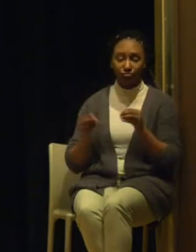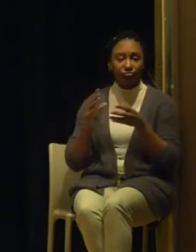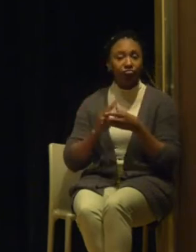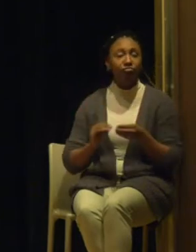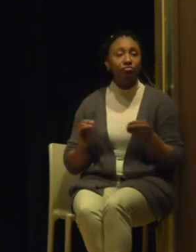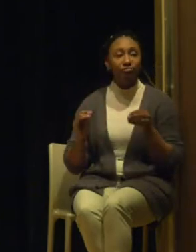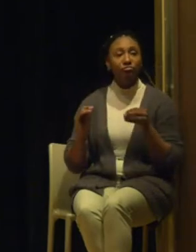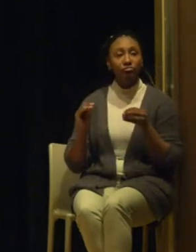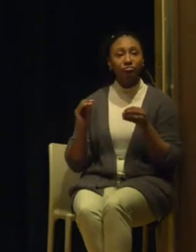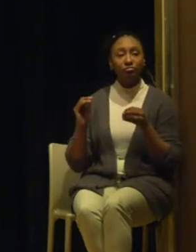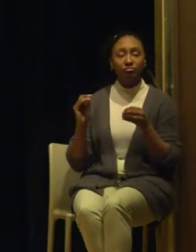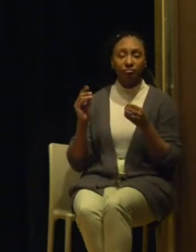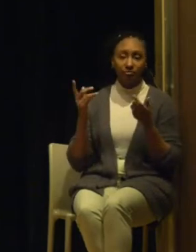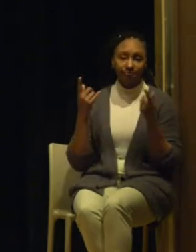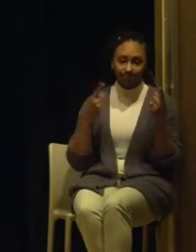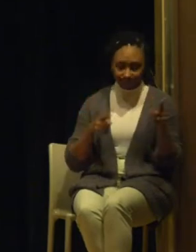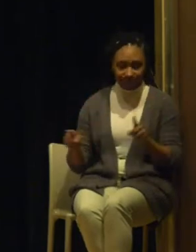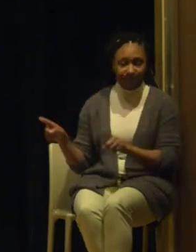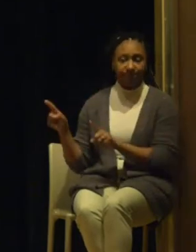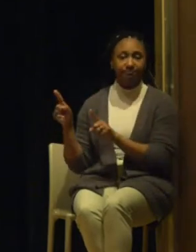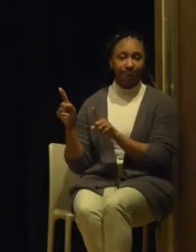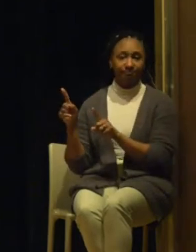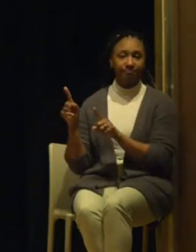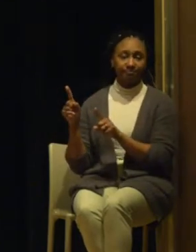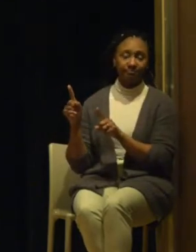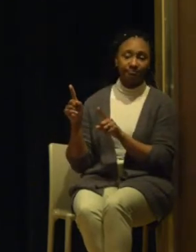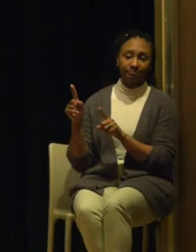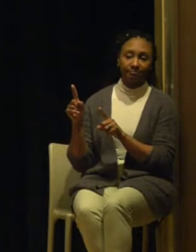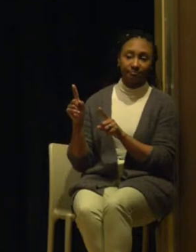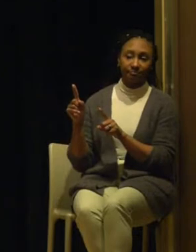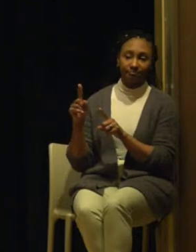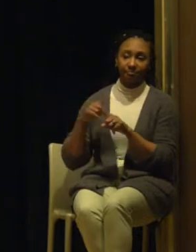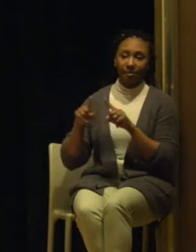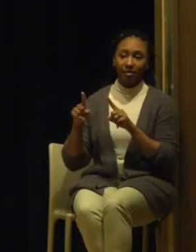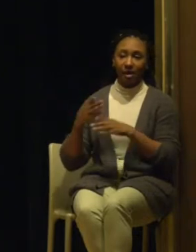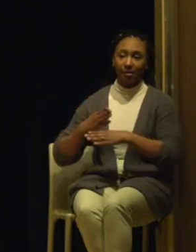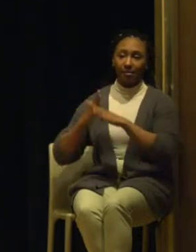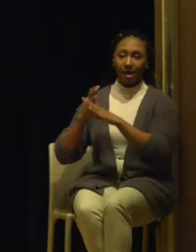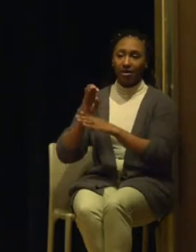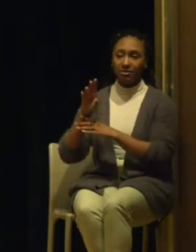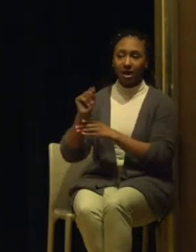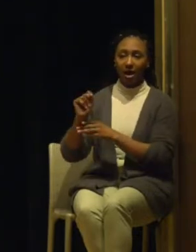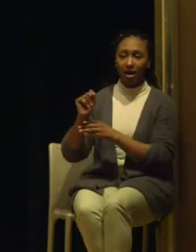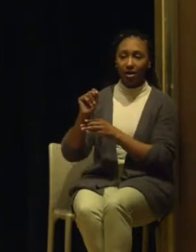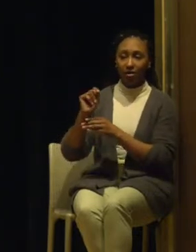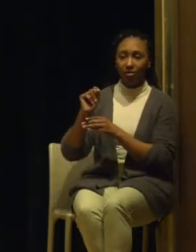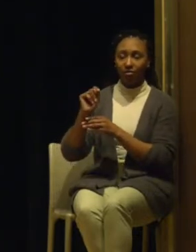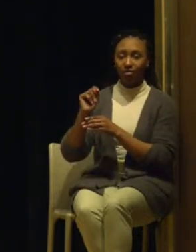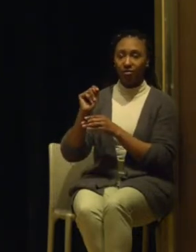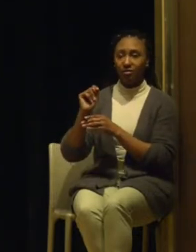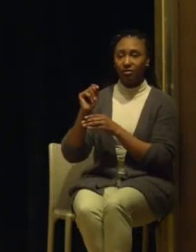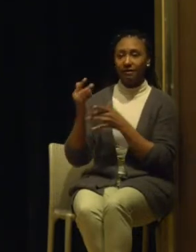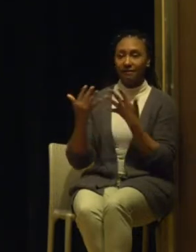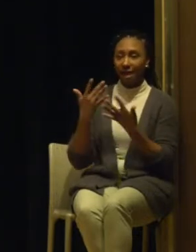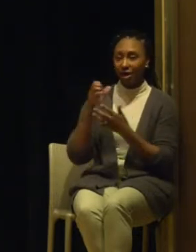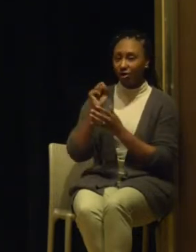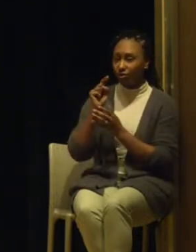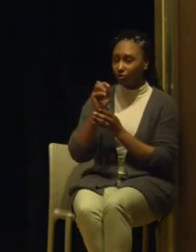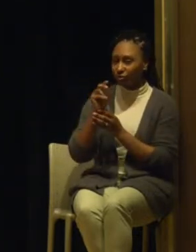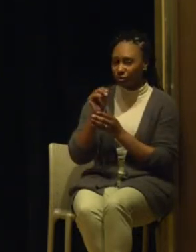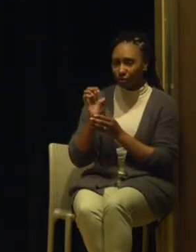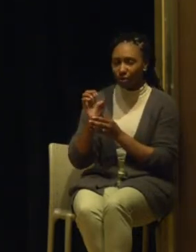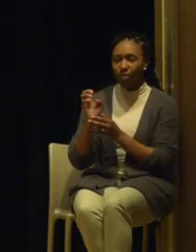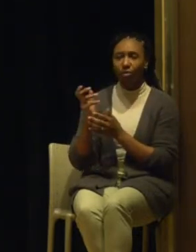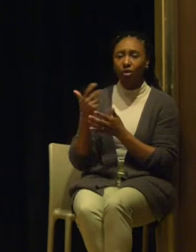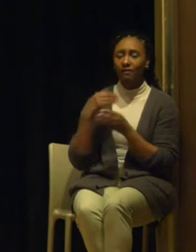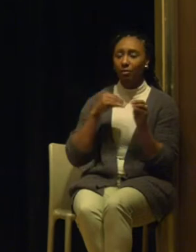people were fired and they blocked out the head of Viacom's phone and emails one day. He had to move to another office